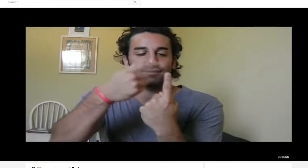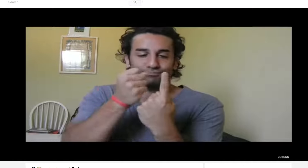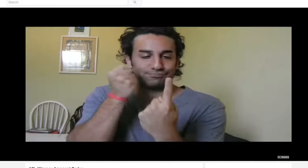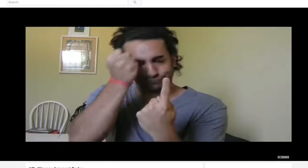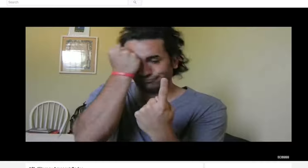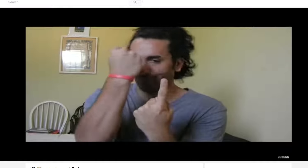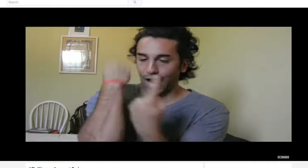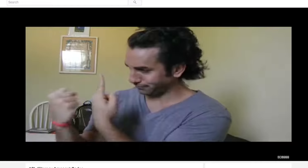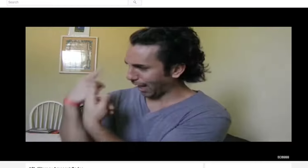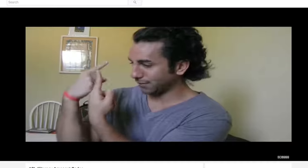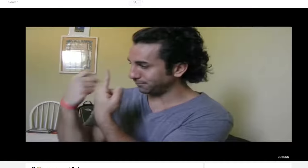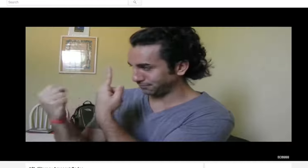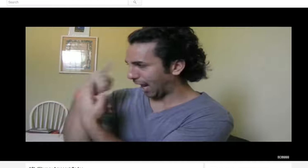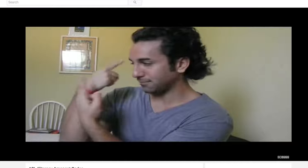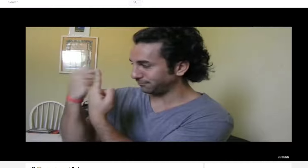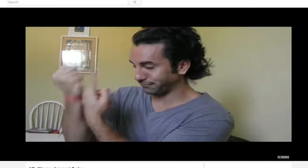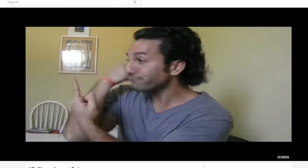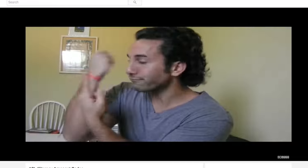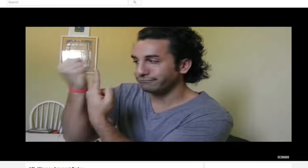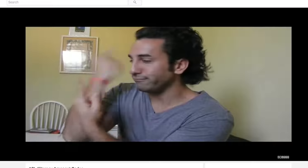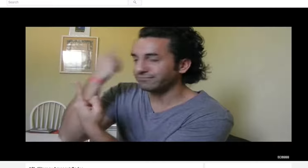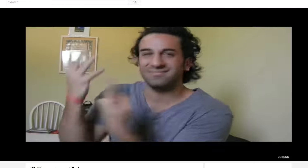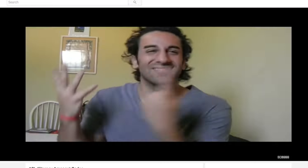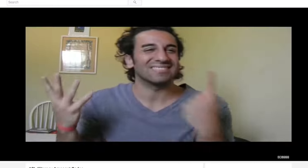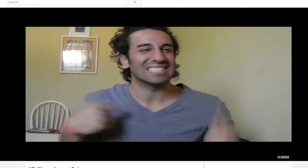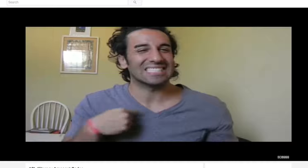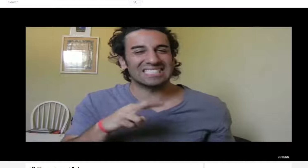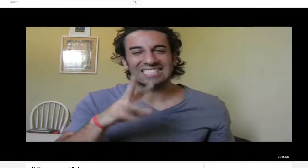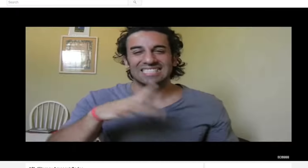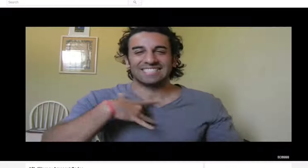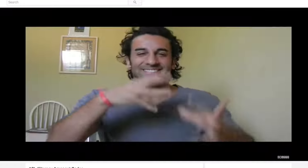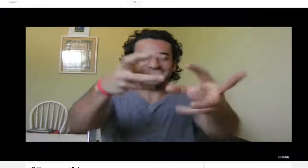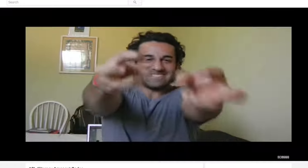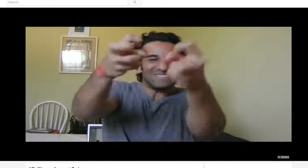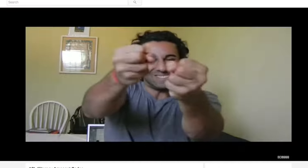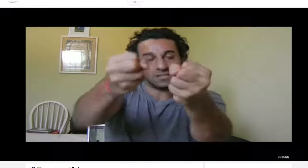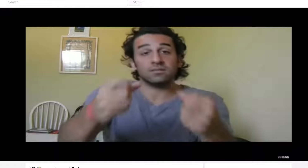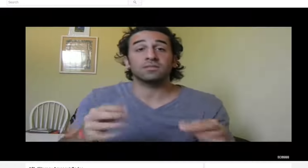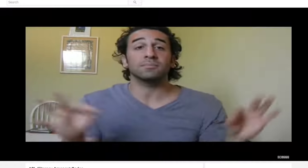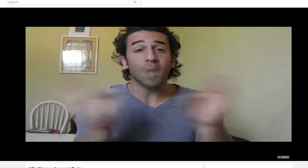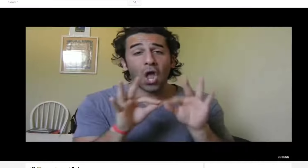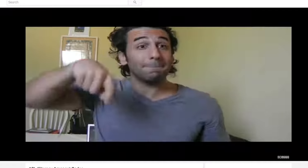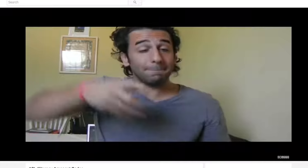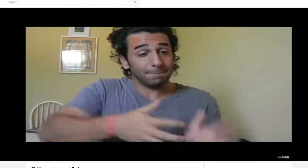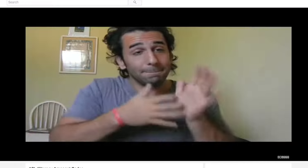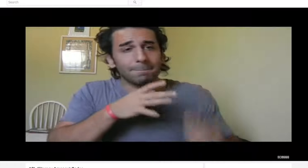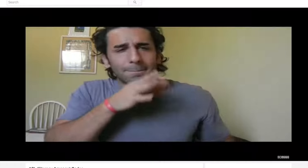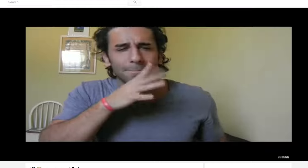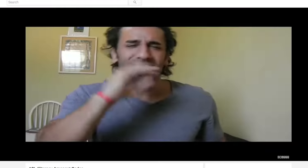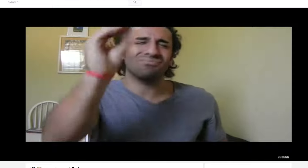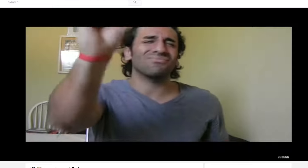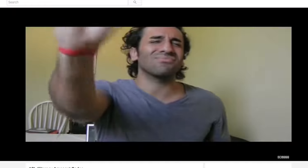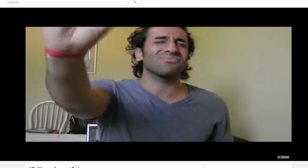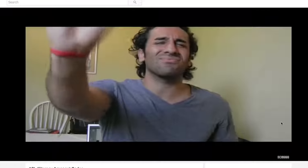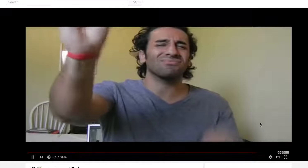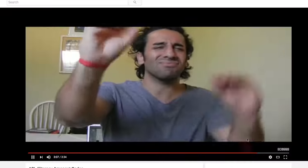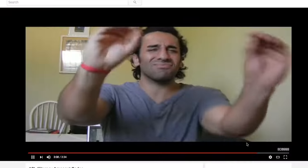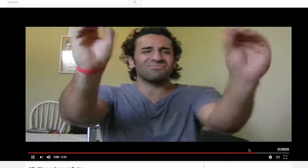language. And this has negative consequences because those children often miss a lot of information. It drives